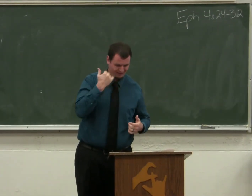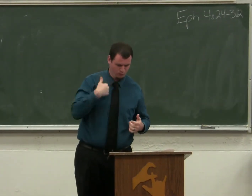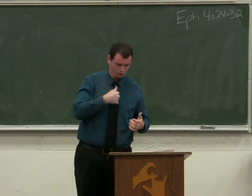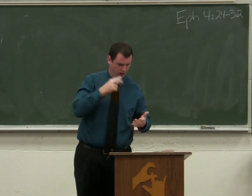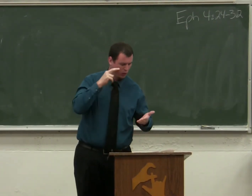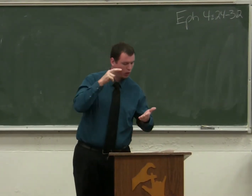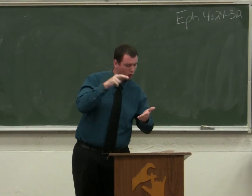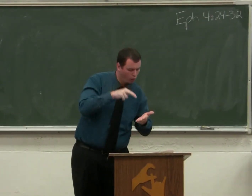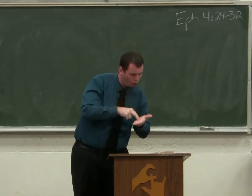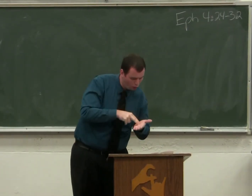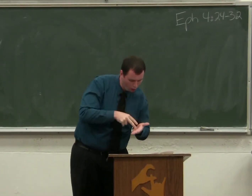comparing that to the old,